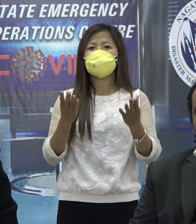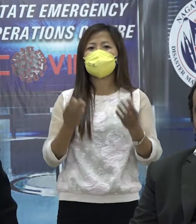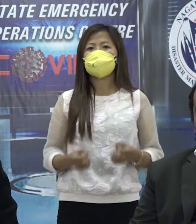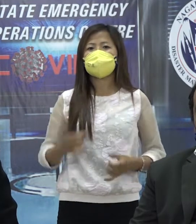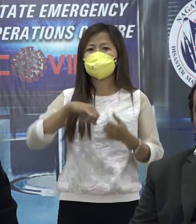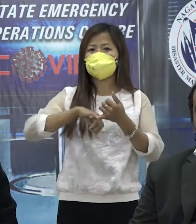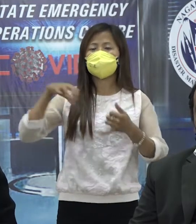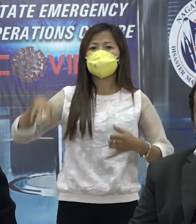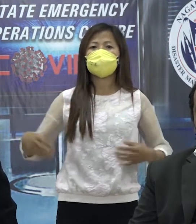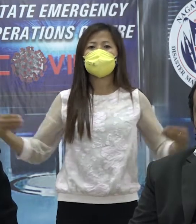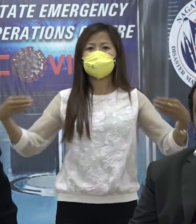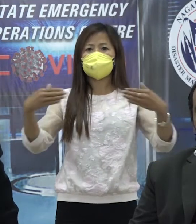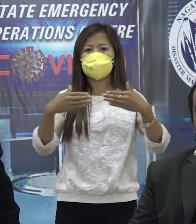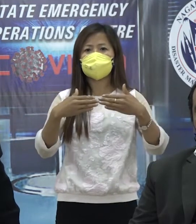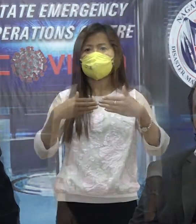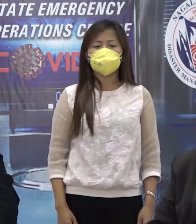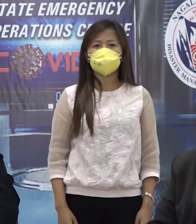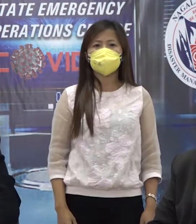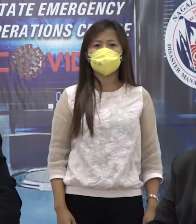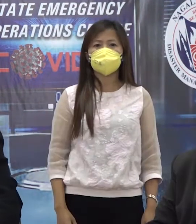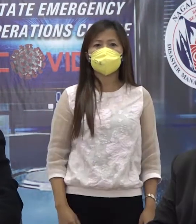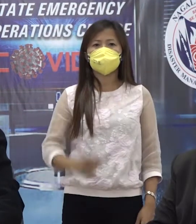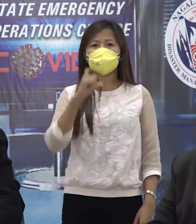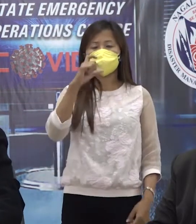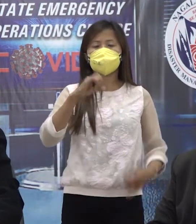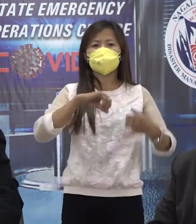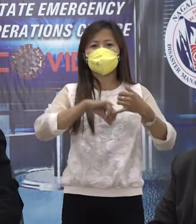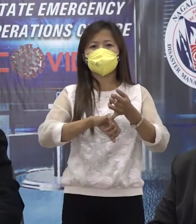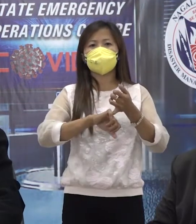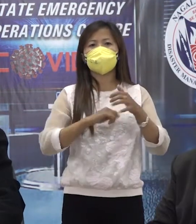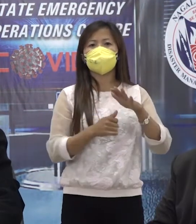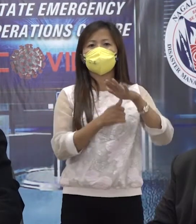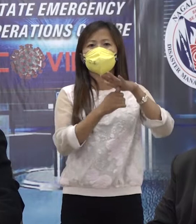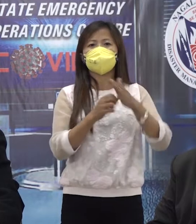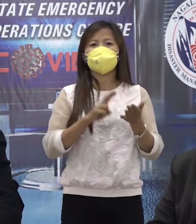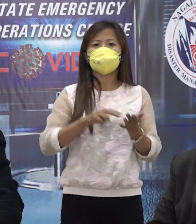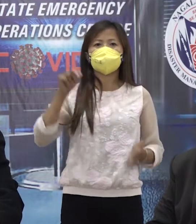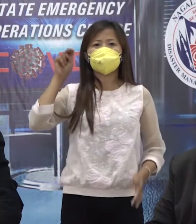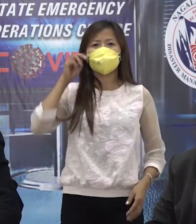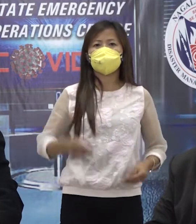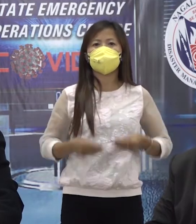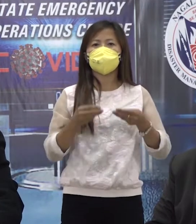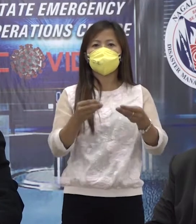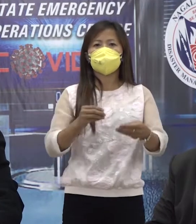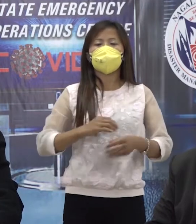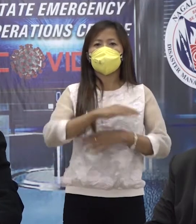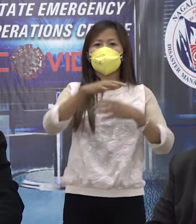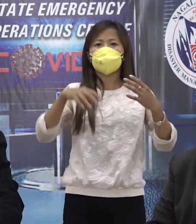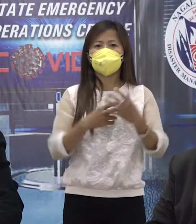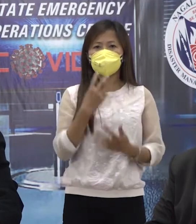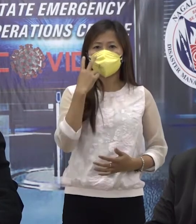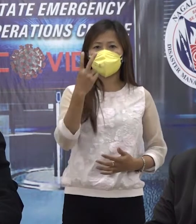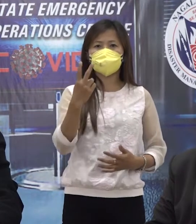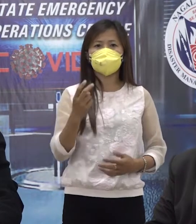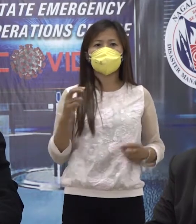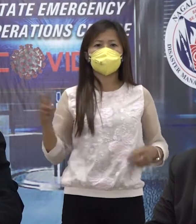the state in a meeting. The Chief Secretary, Nagaland, also gave an overview